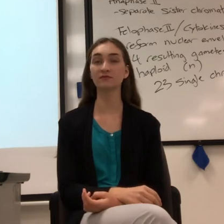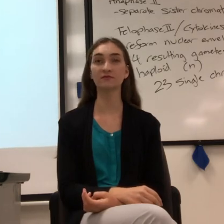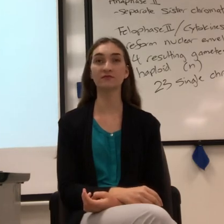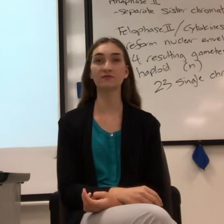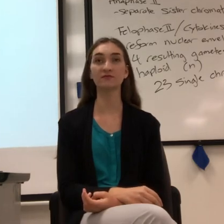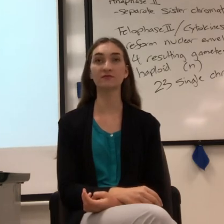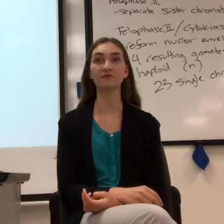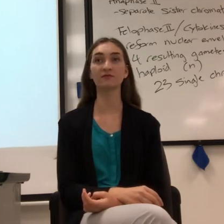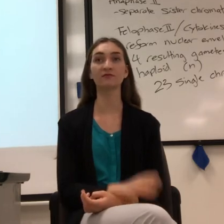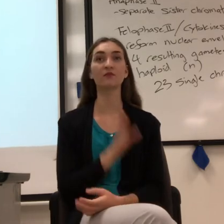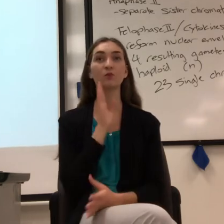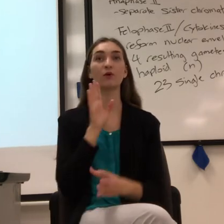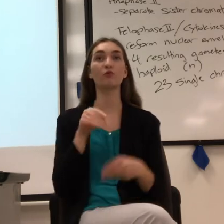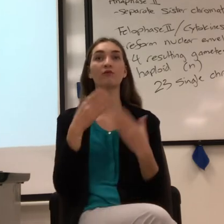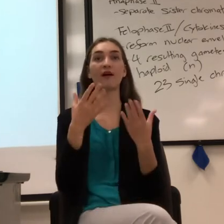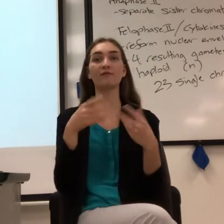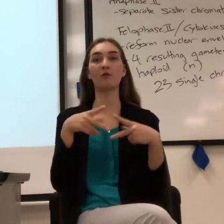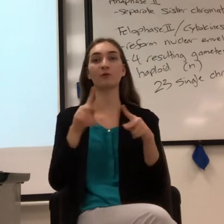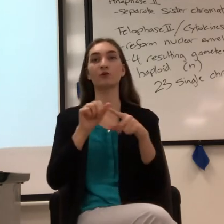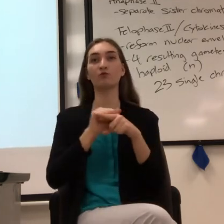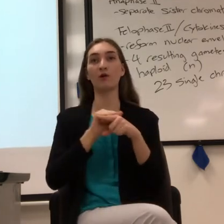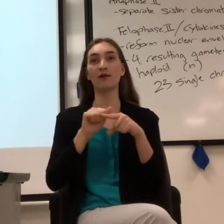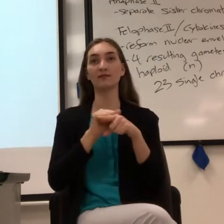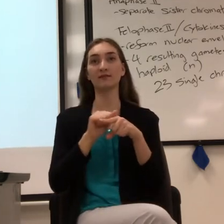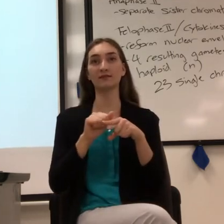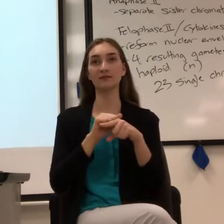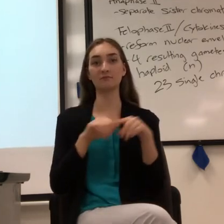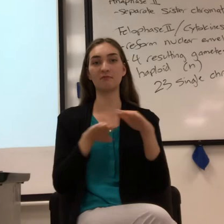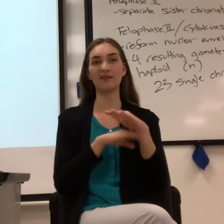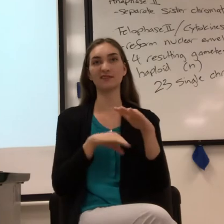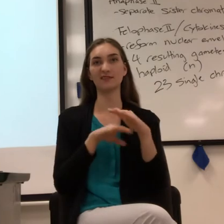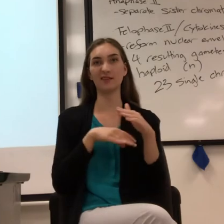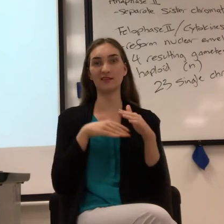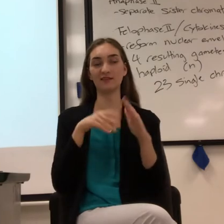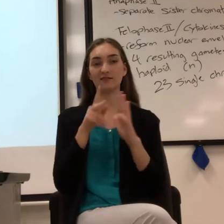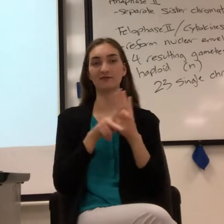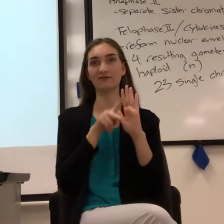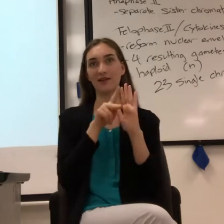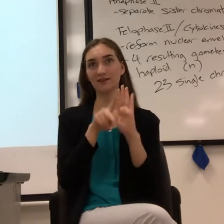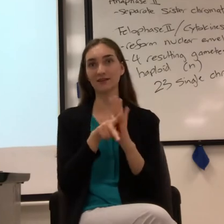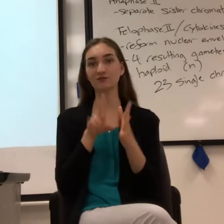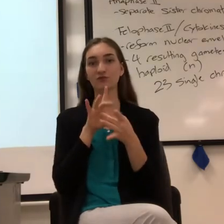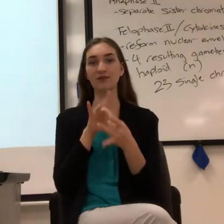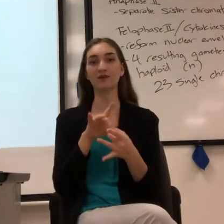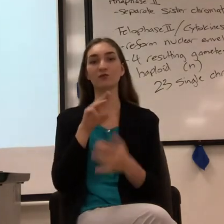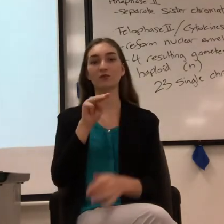And I'll give you a chance to practice the basic phases of meiosis today.